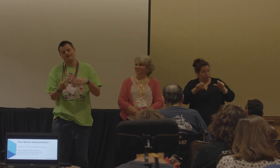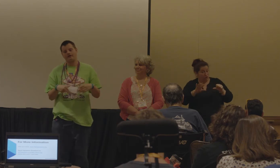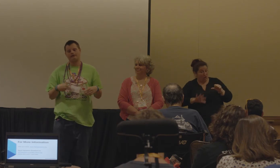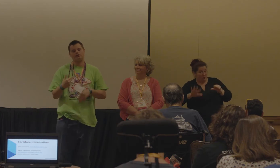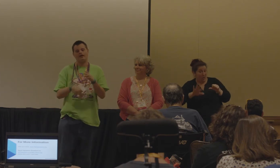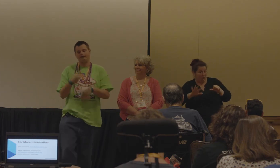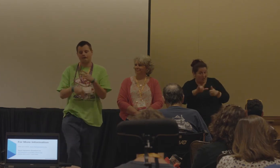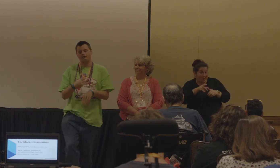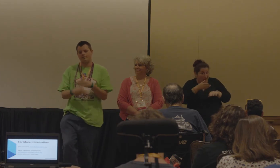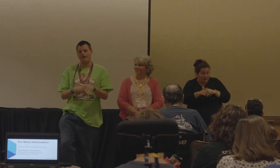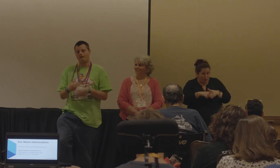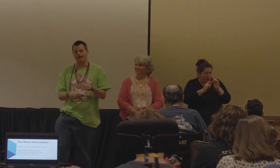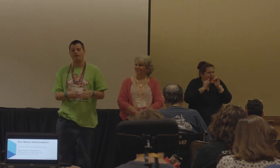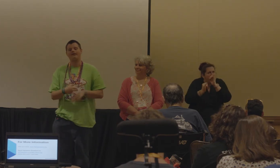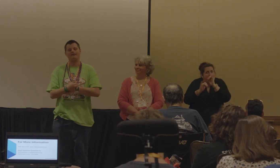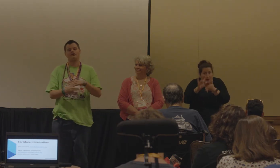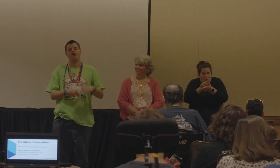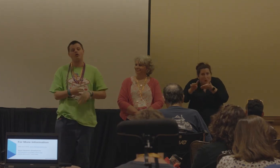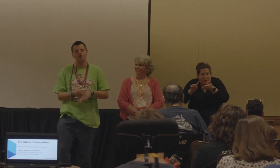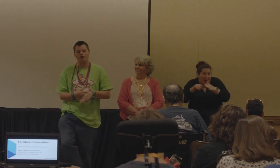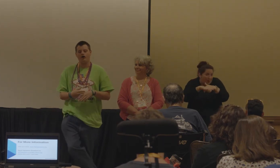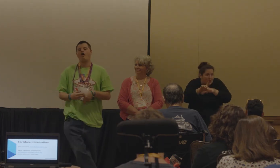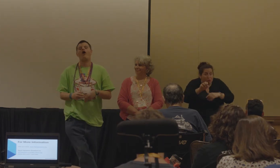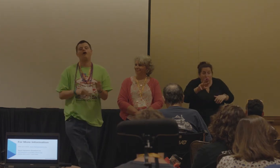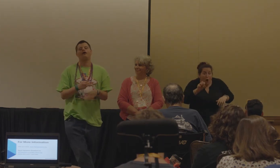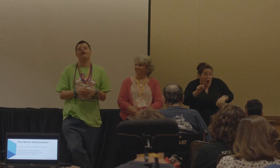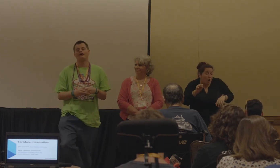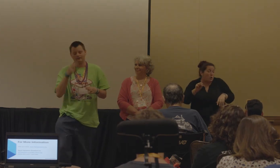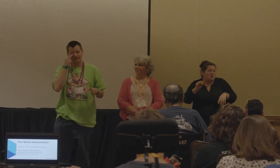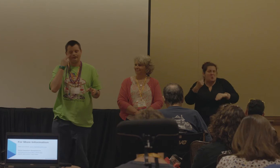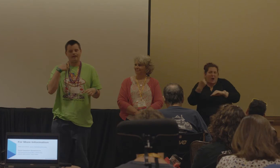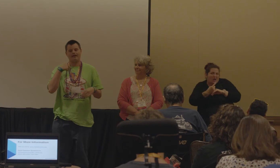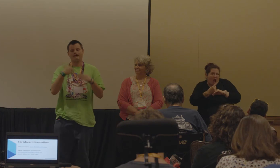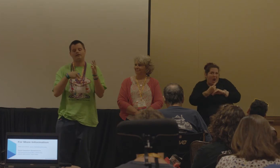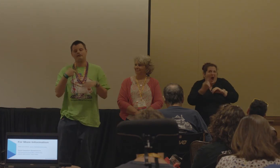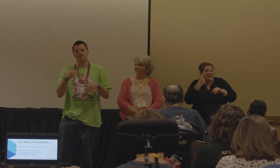and after I started interviewing, it took me about a week. I went into Lowe's on